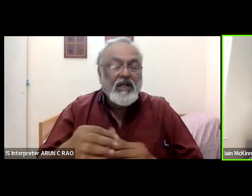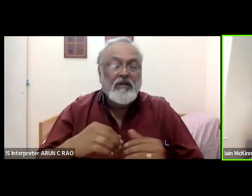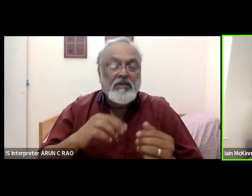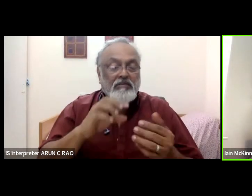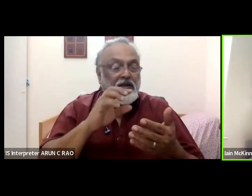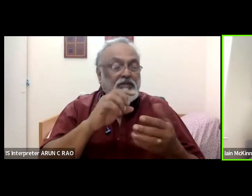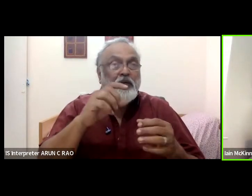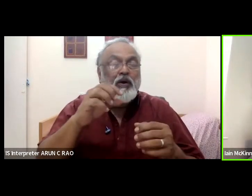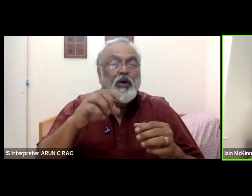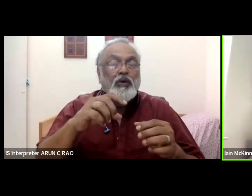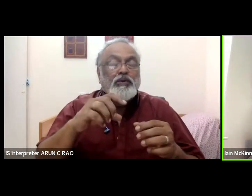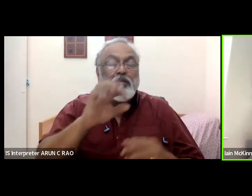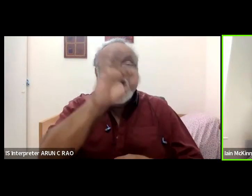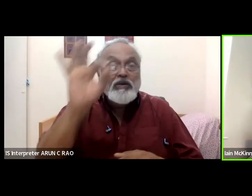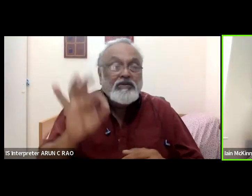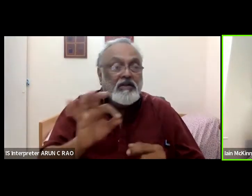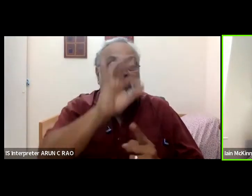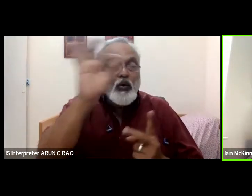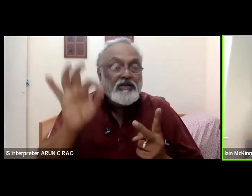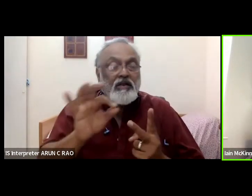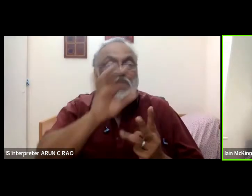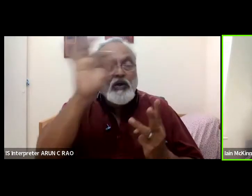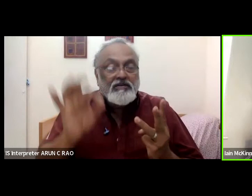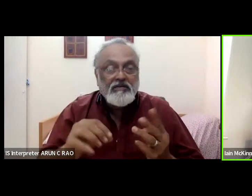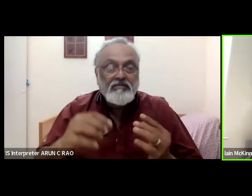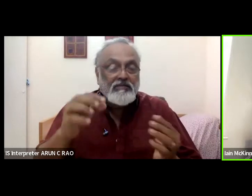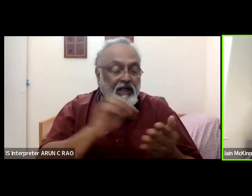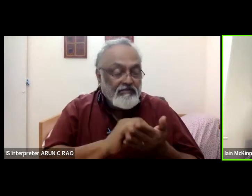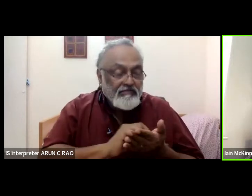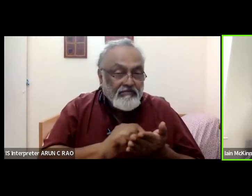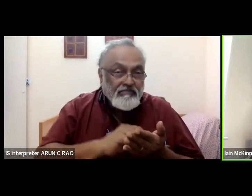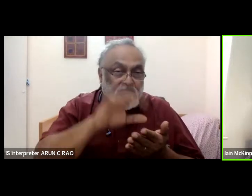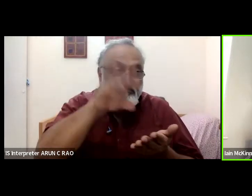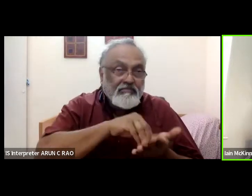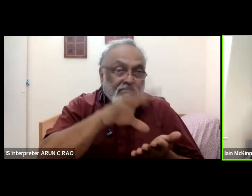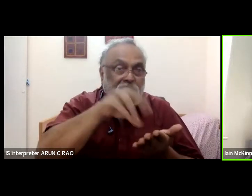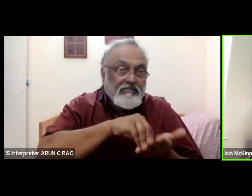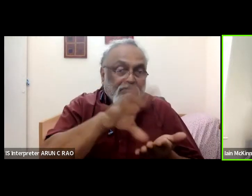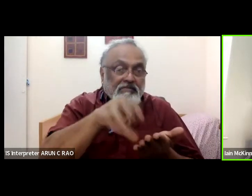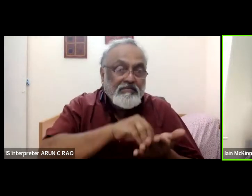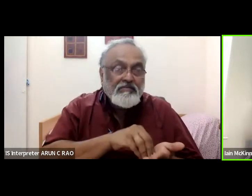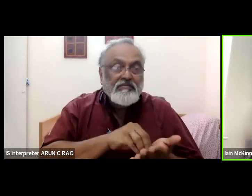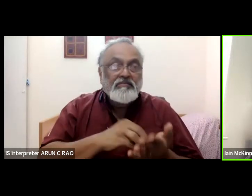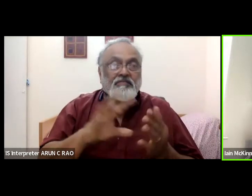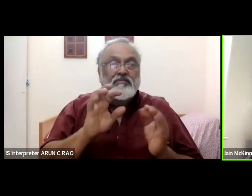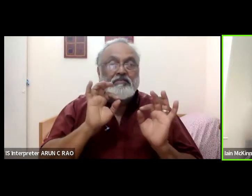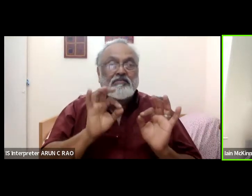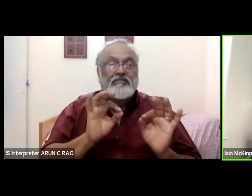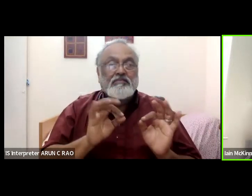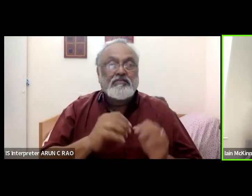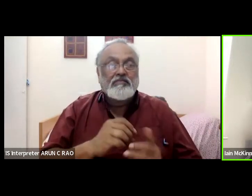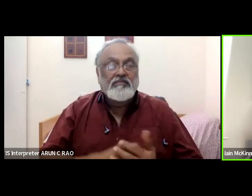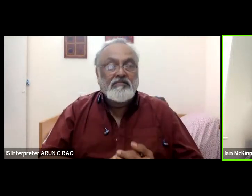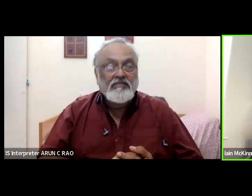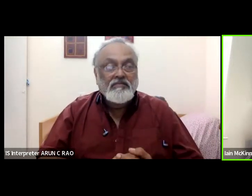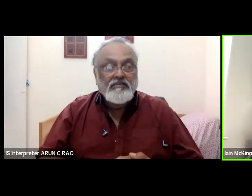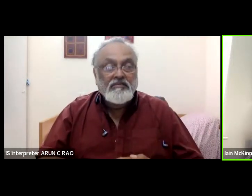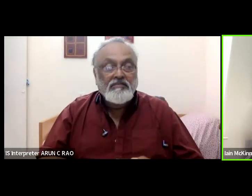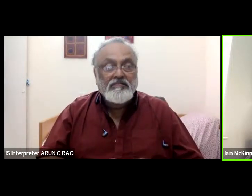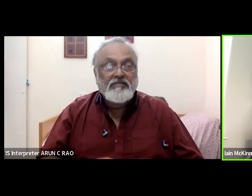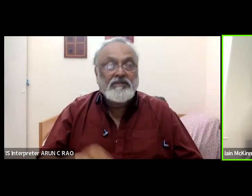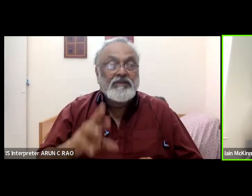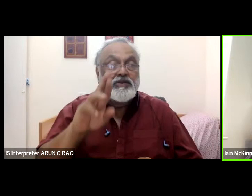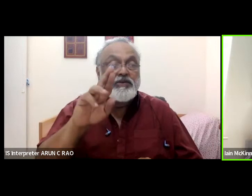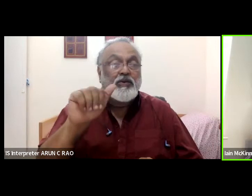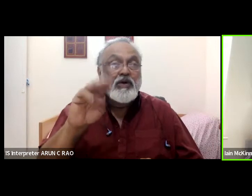see that Ramala, thank you so much for answering one of those questions in particular in the chat. So yeah, if